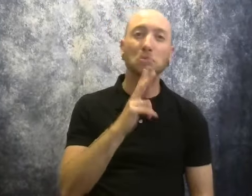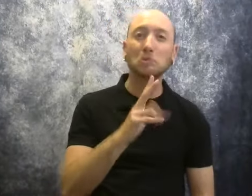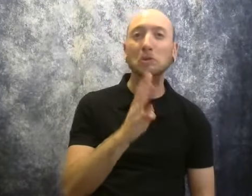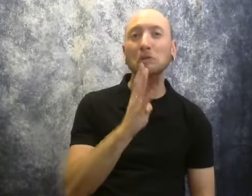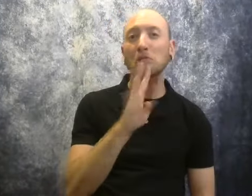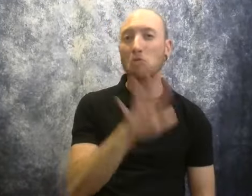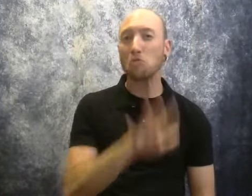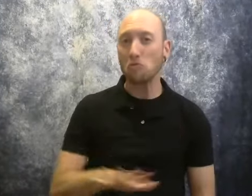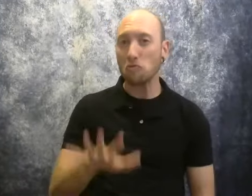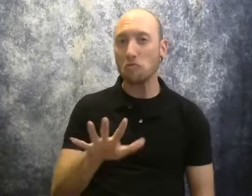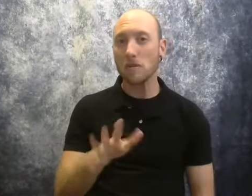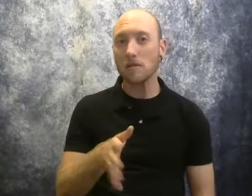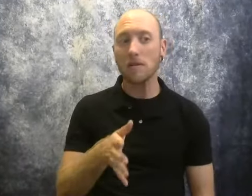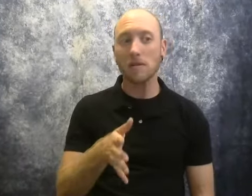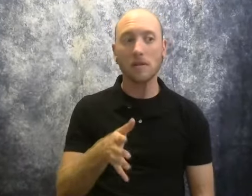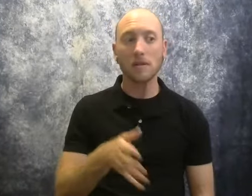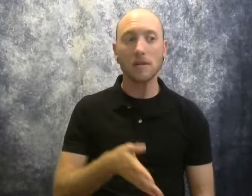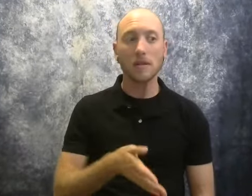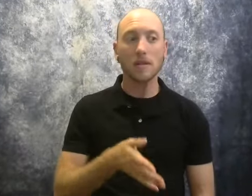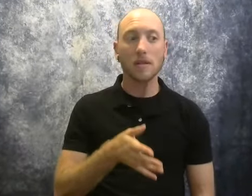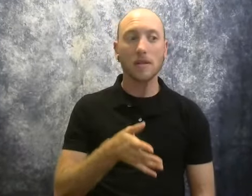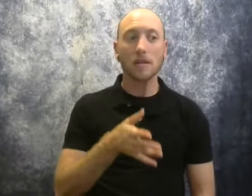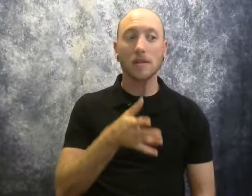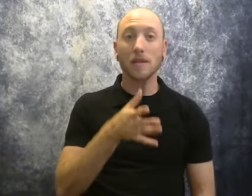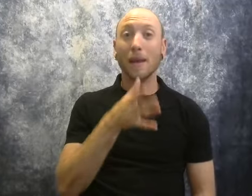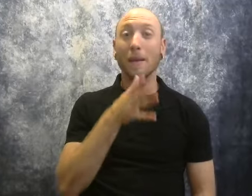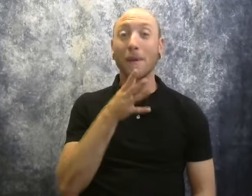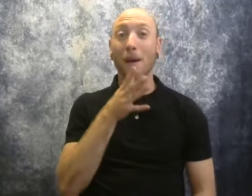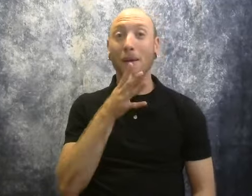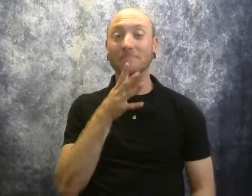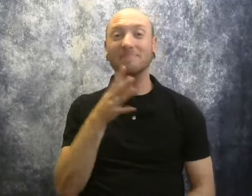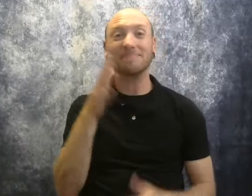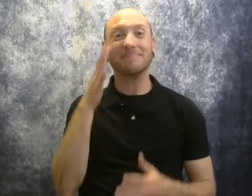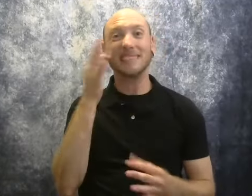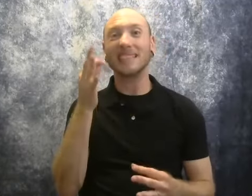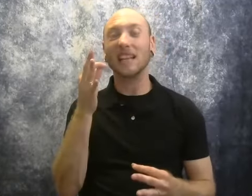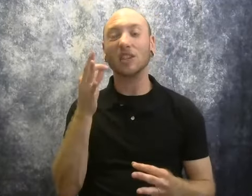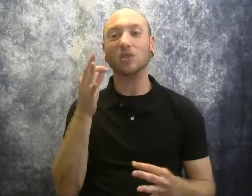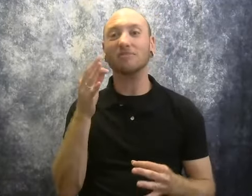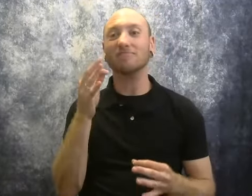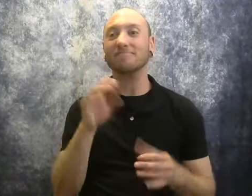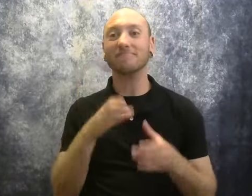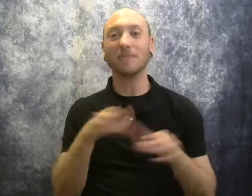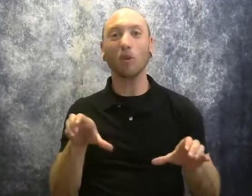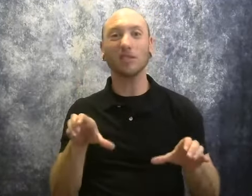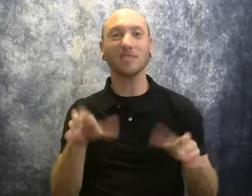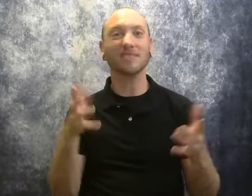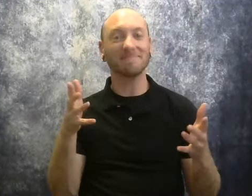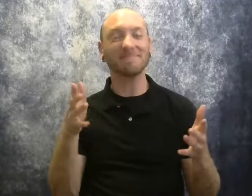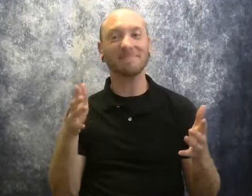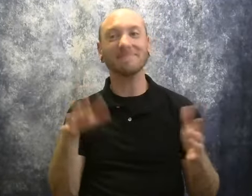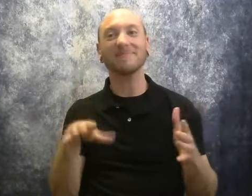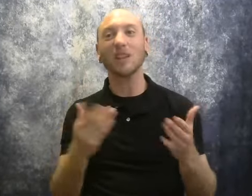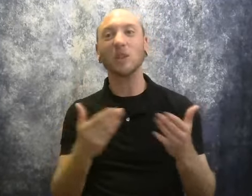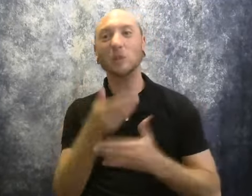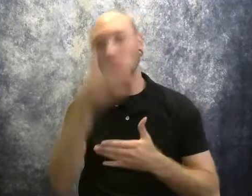So when I was 3-4 years of age, my mother jumped the fence for a younger man, a younger version. And of course,